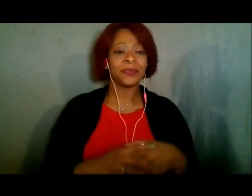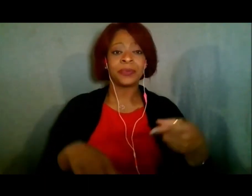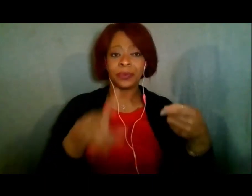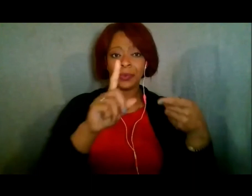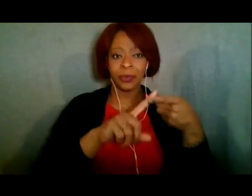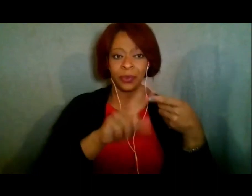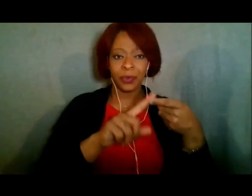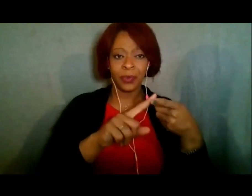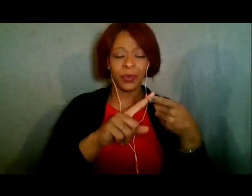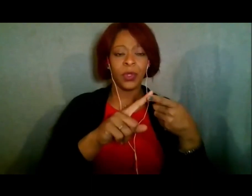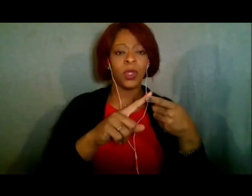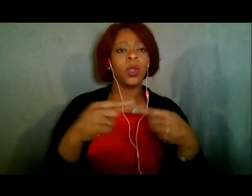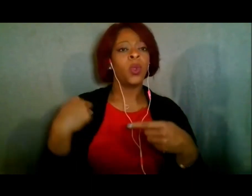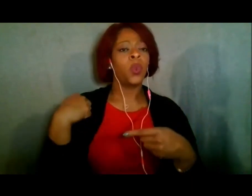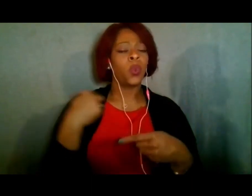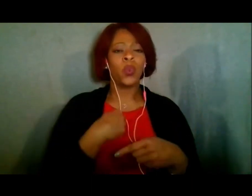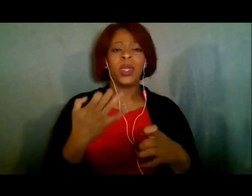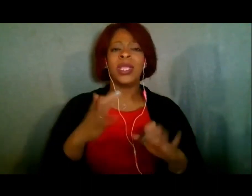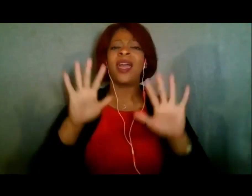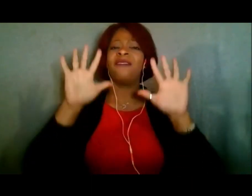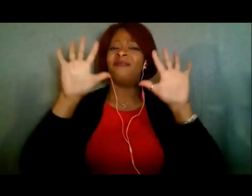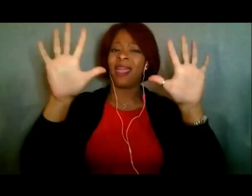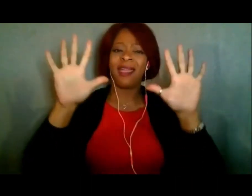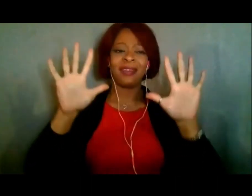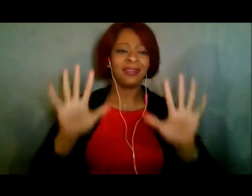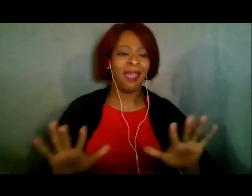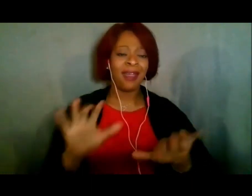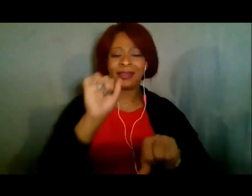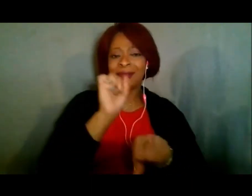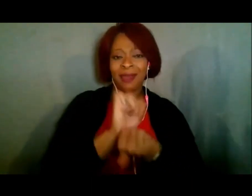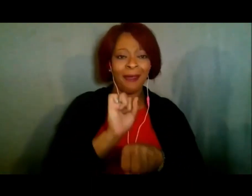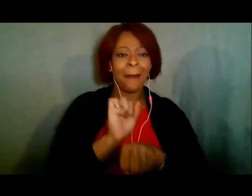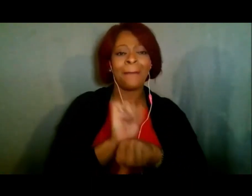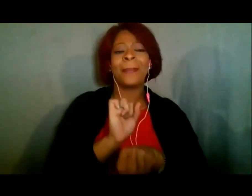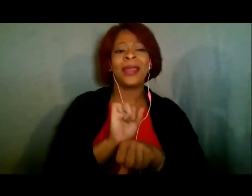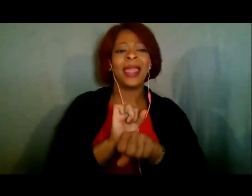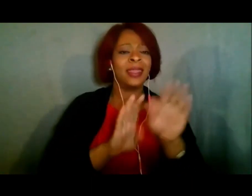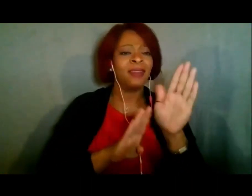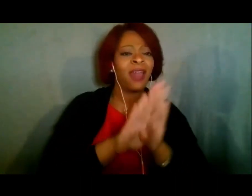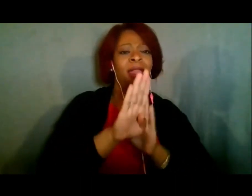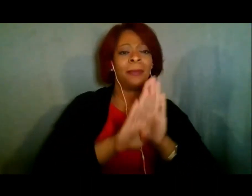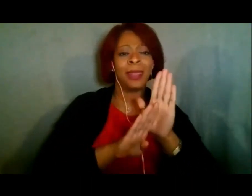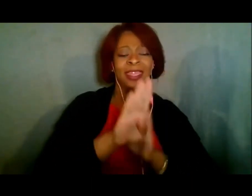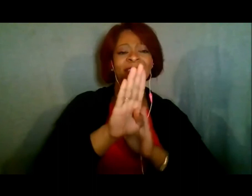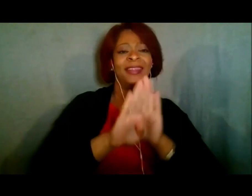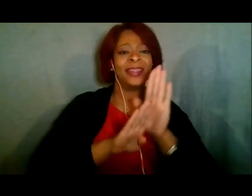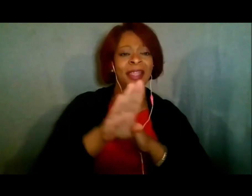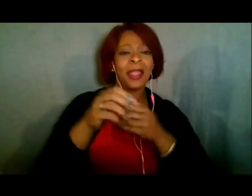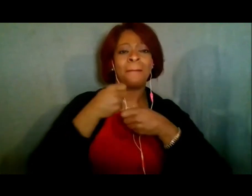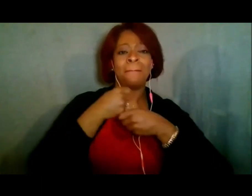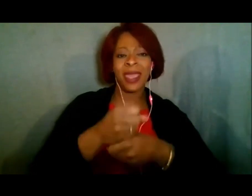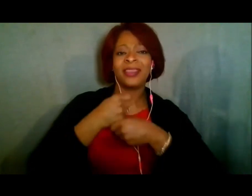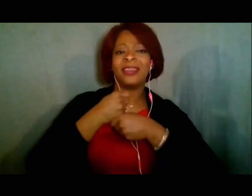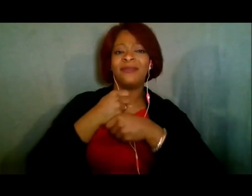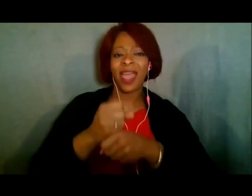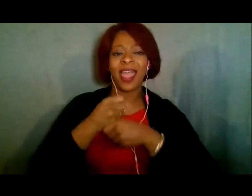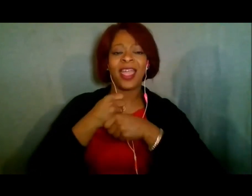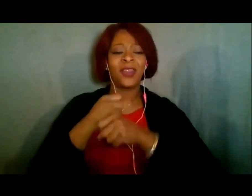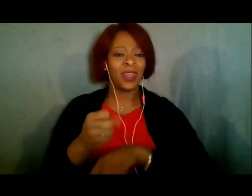One is that we did a fantastic job developing and manufacturing the